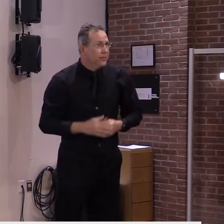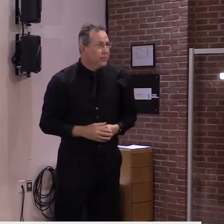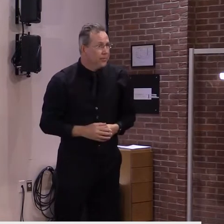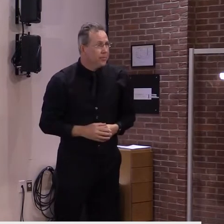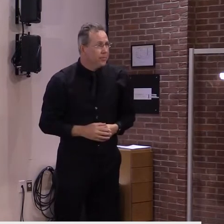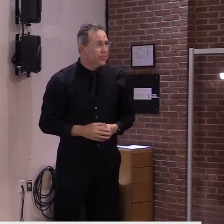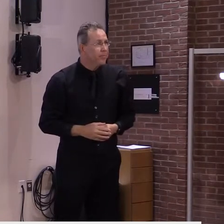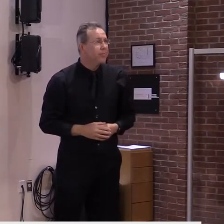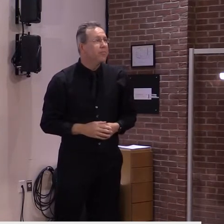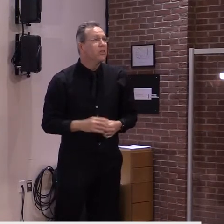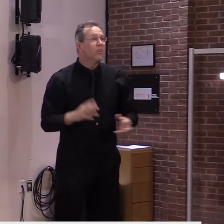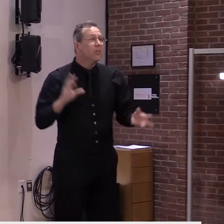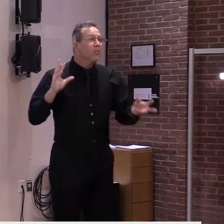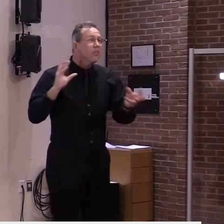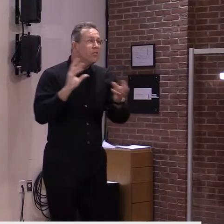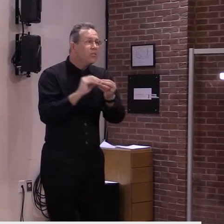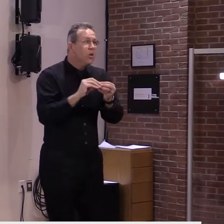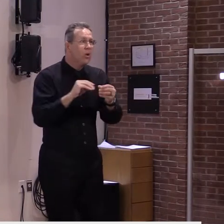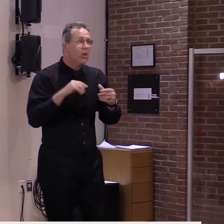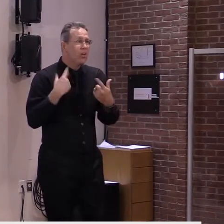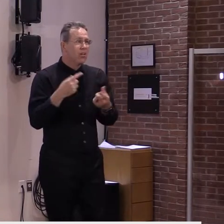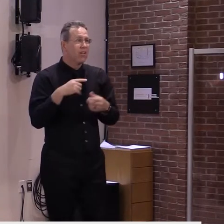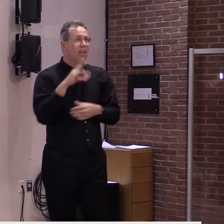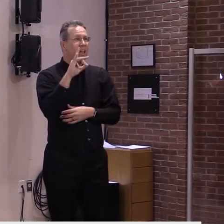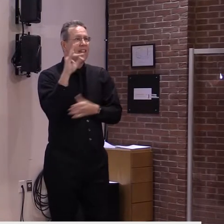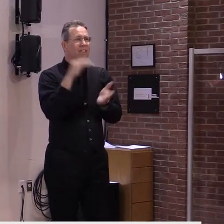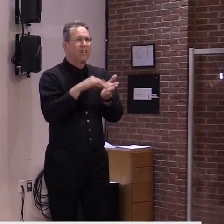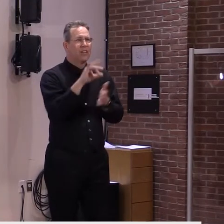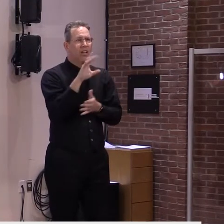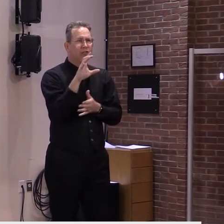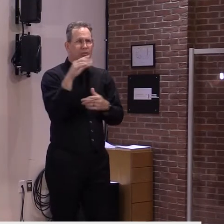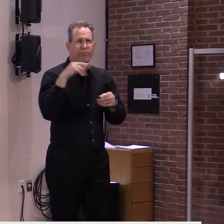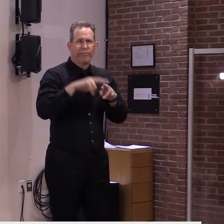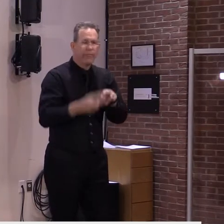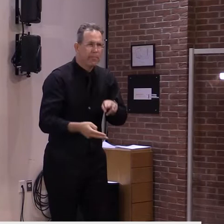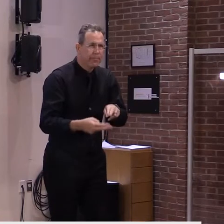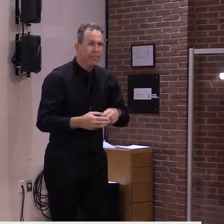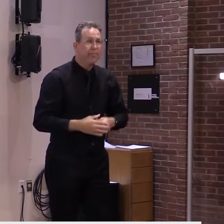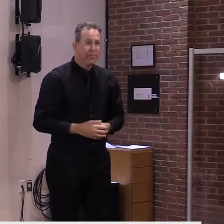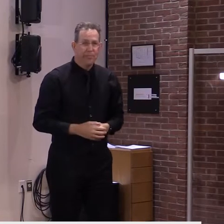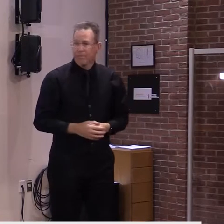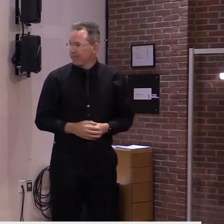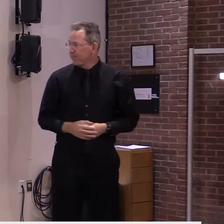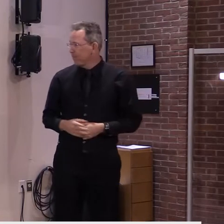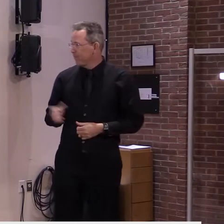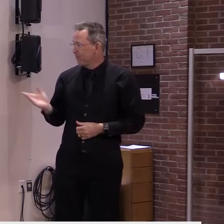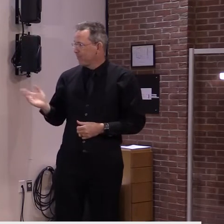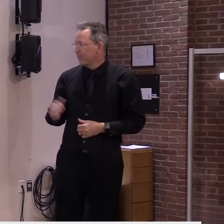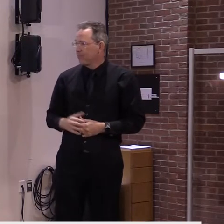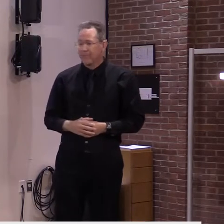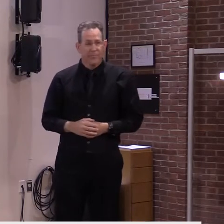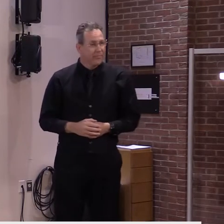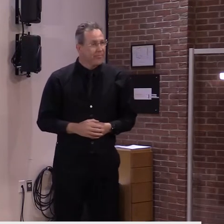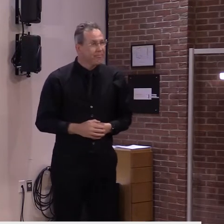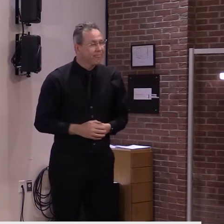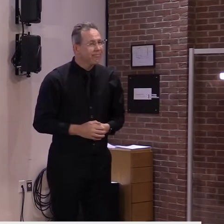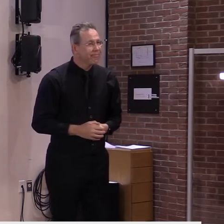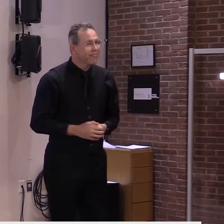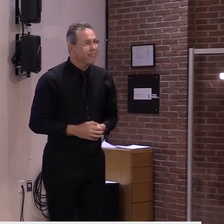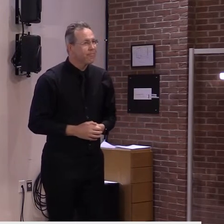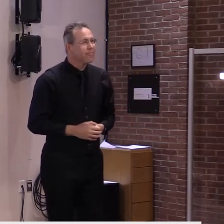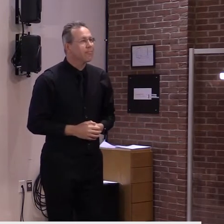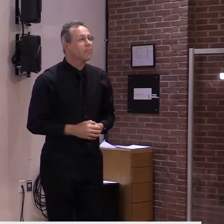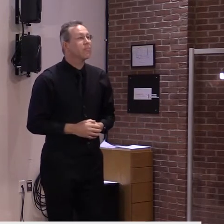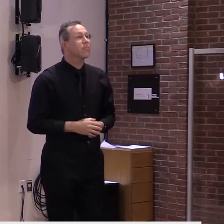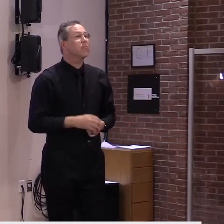case decrease compared to last week. And again, over the last 5 weeks, cases in the region have fallen